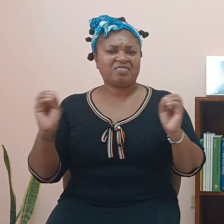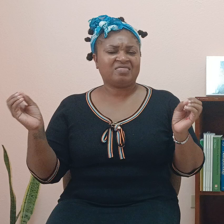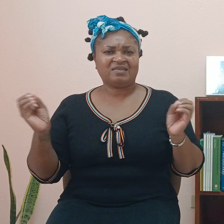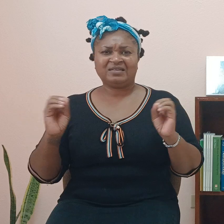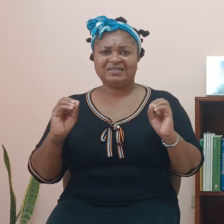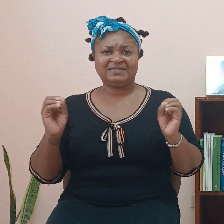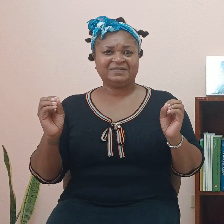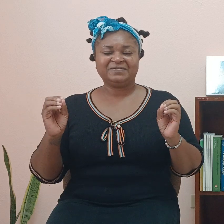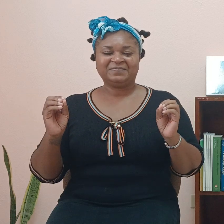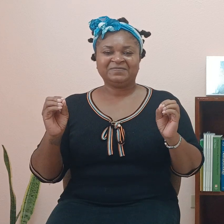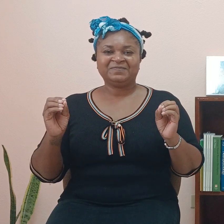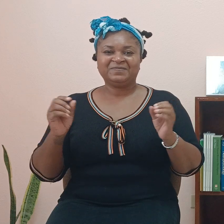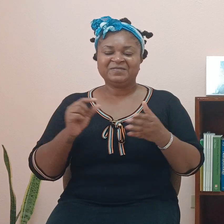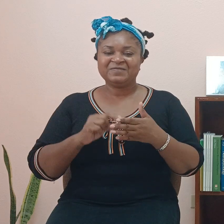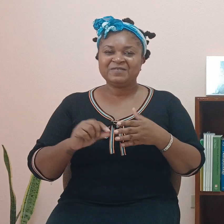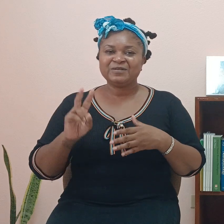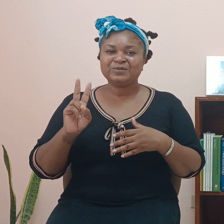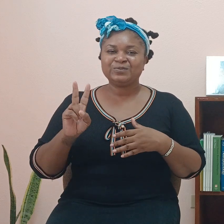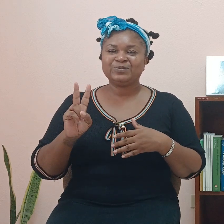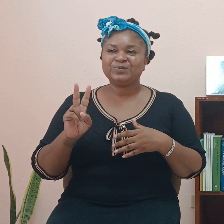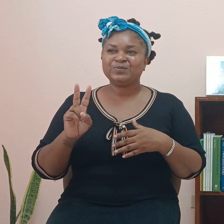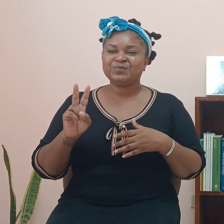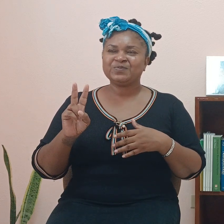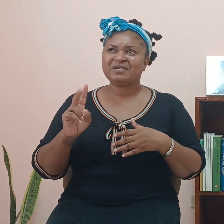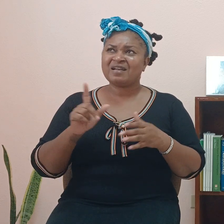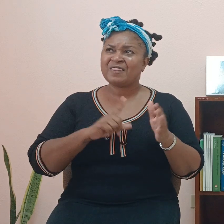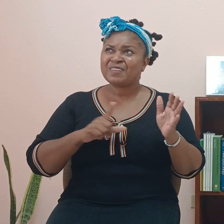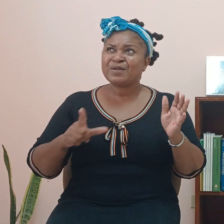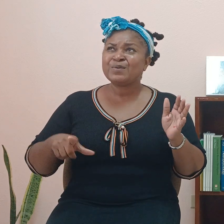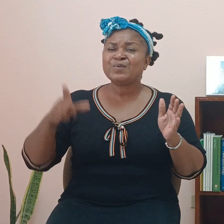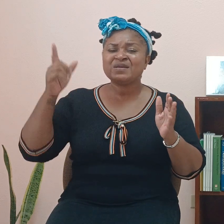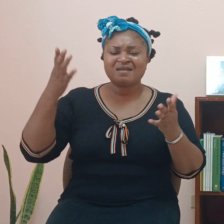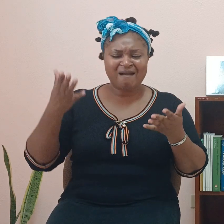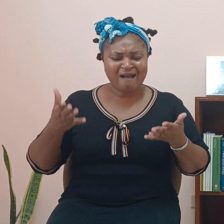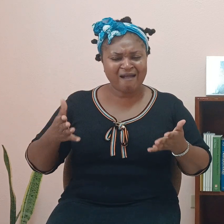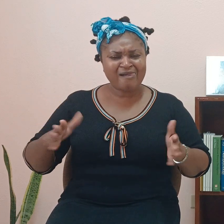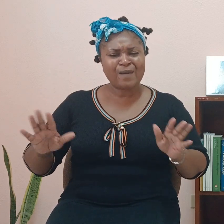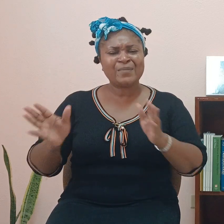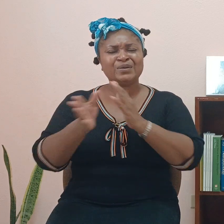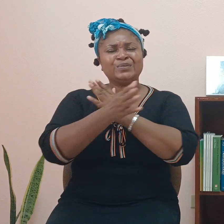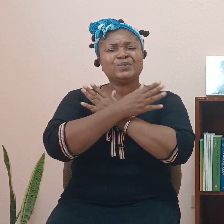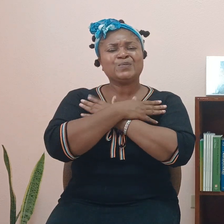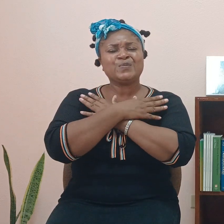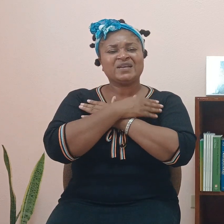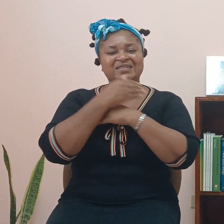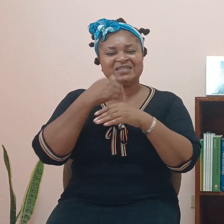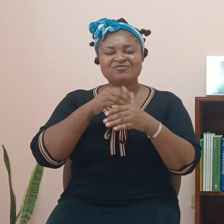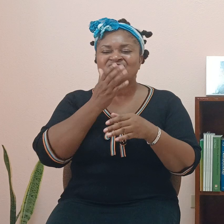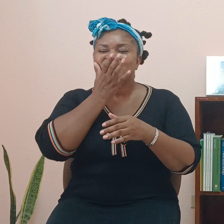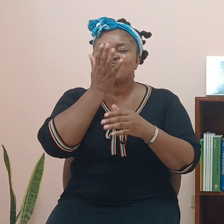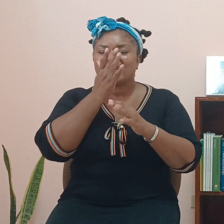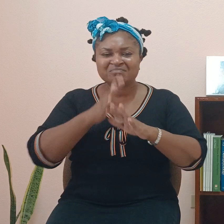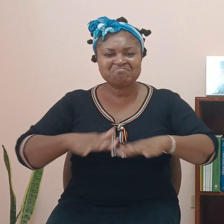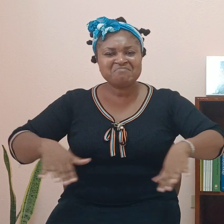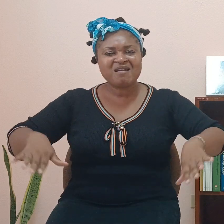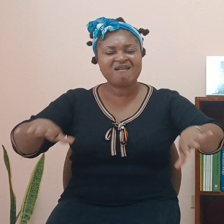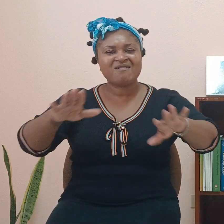2. He lets me rest in grassy meadows, He leads me to restful